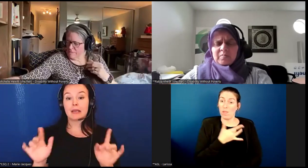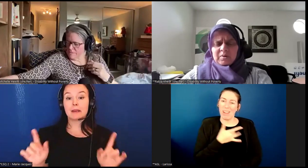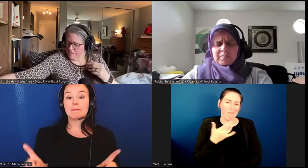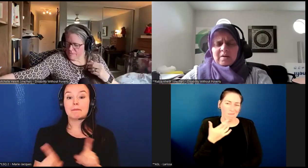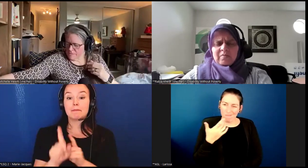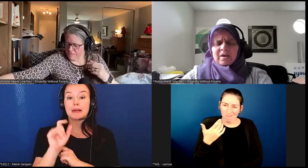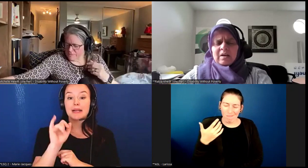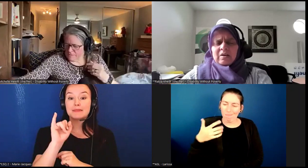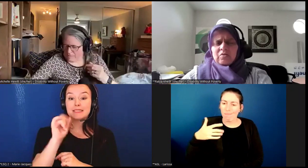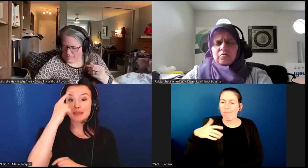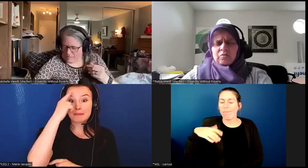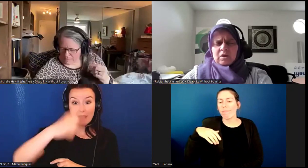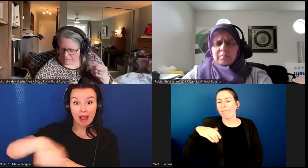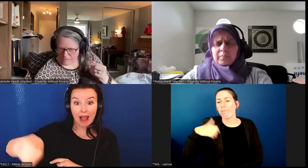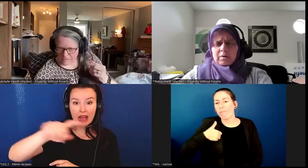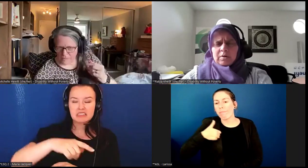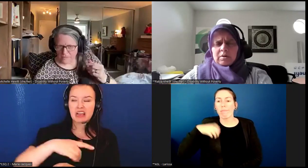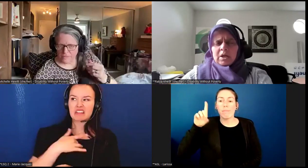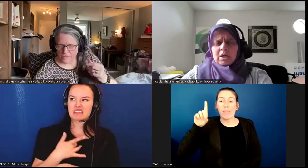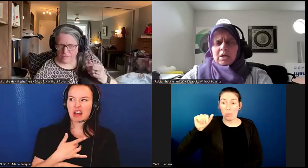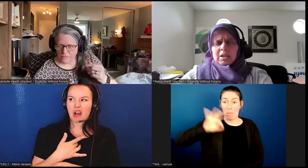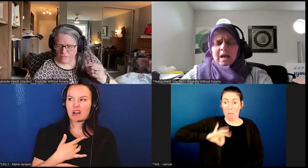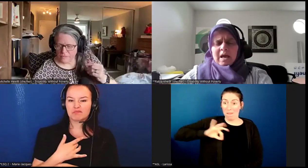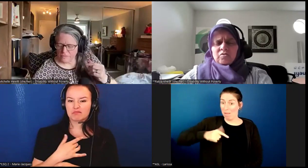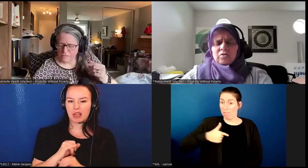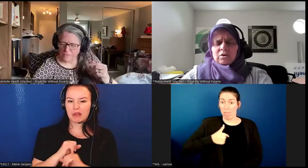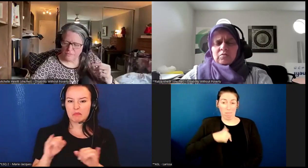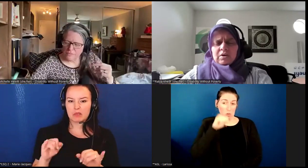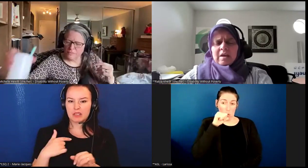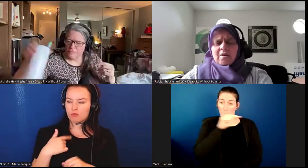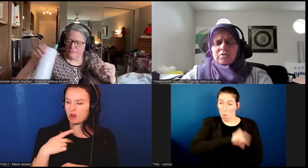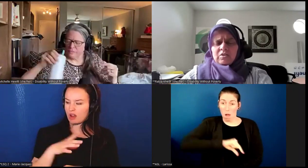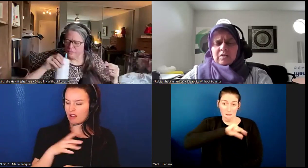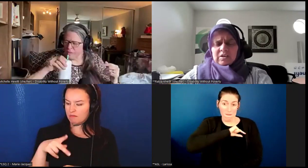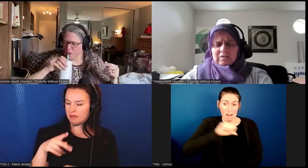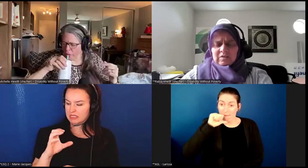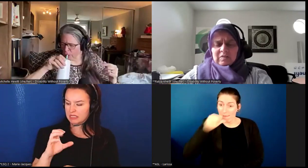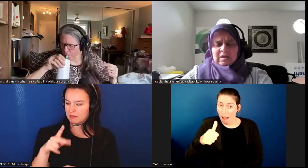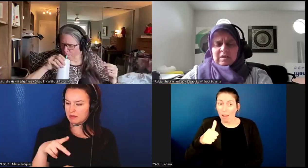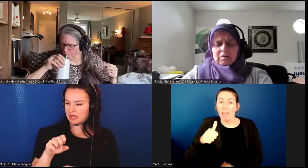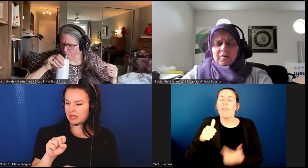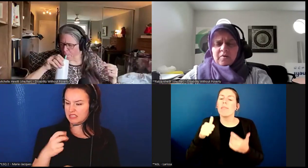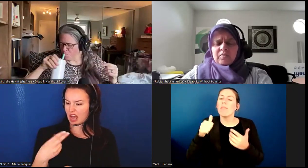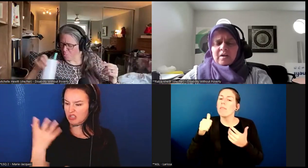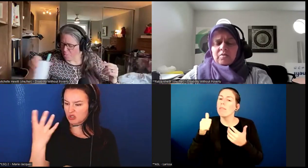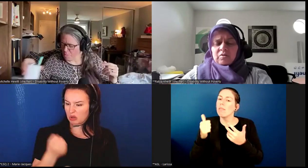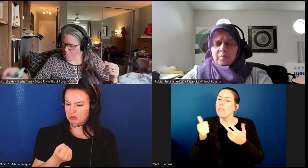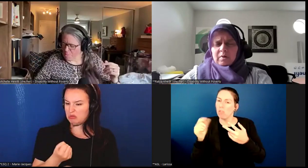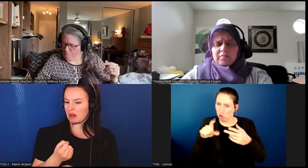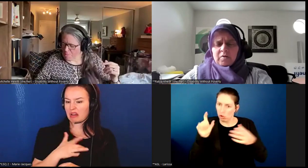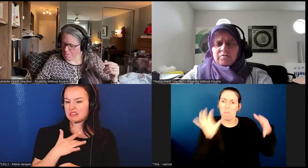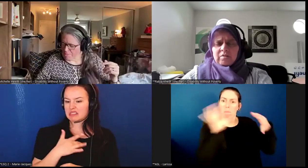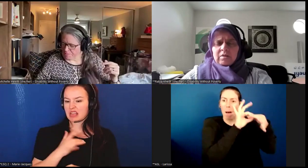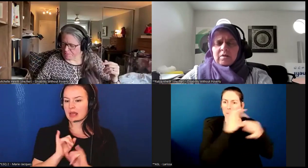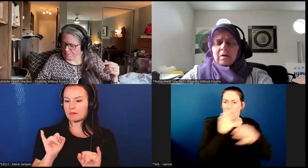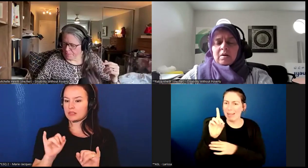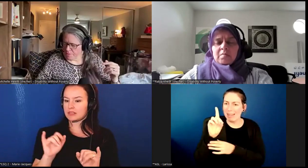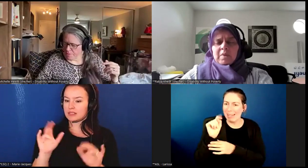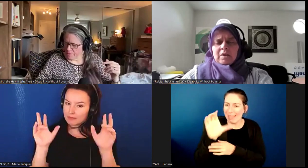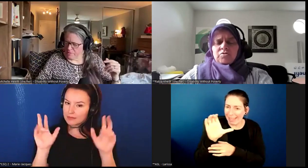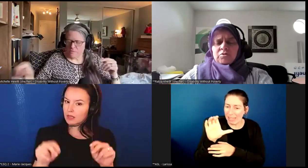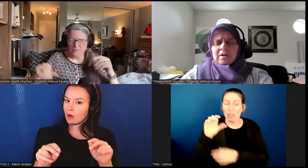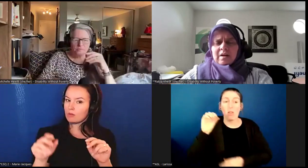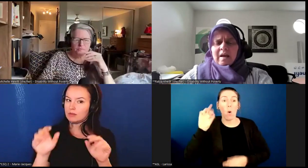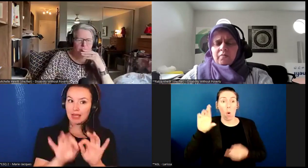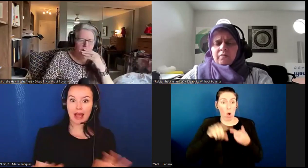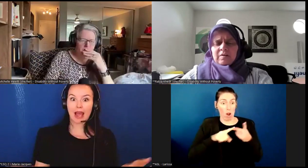Canada Disability Benefit, it is really important that you get on to the DTC or folks that are supporting folks out there.